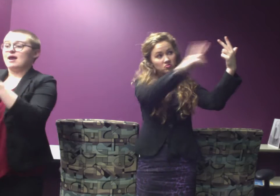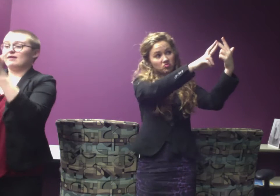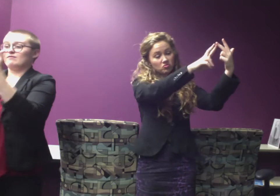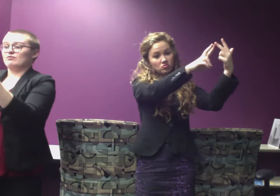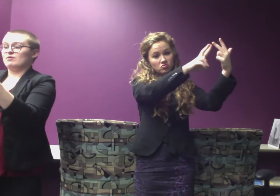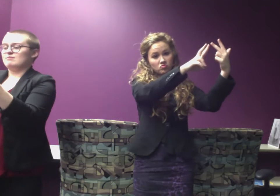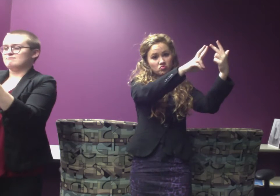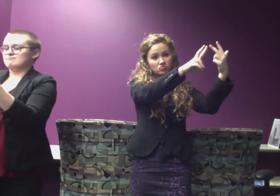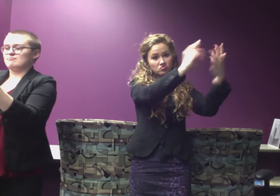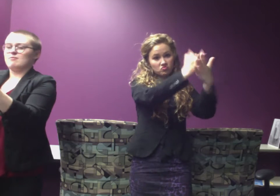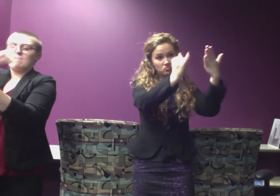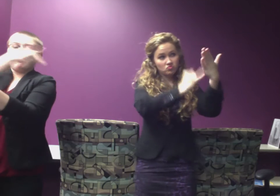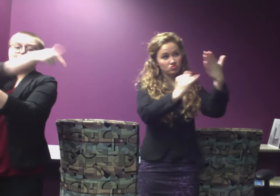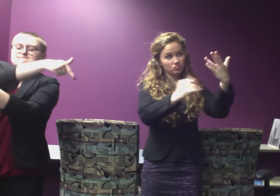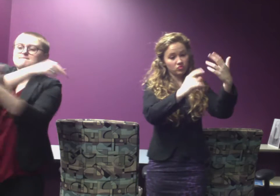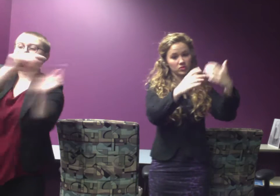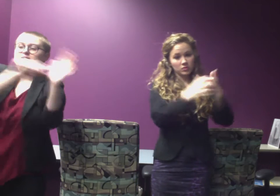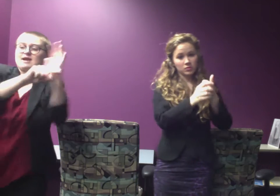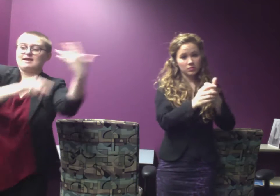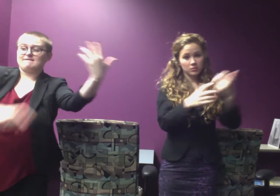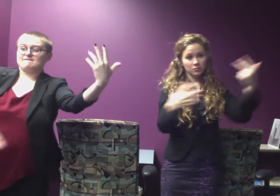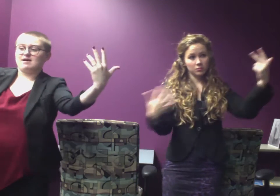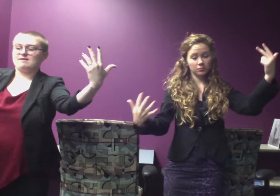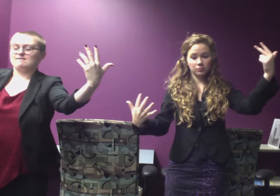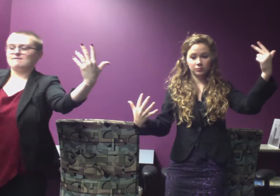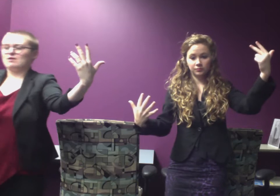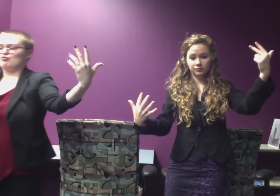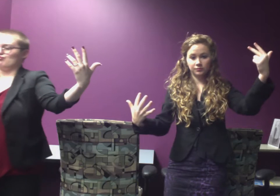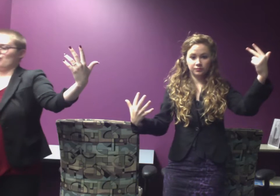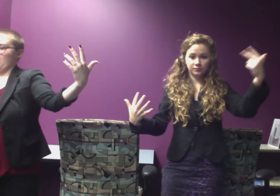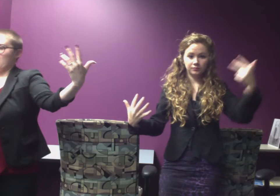And can you use to the right of and to the left of like you did earlier?